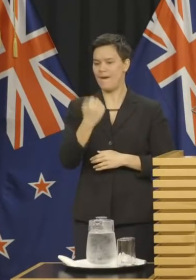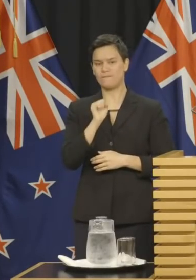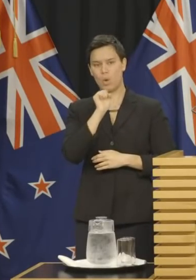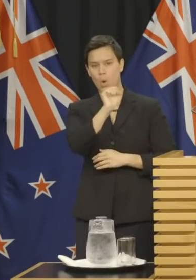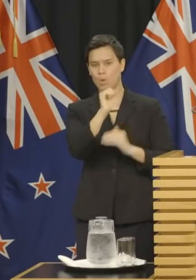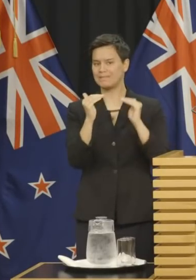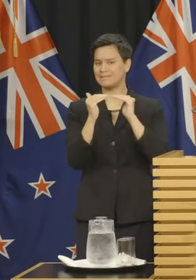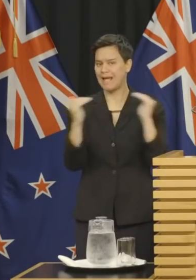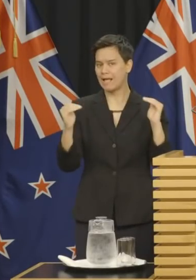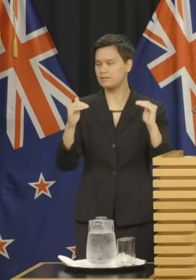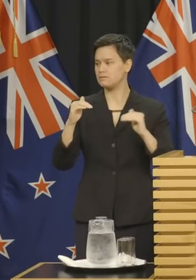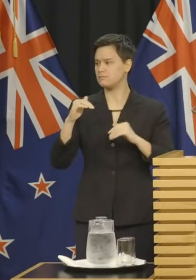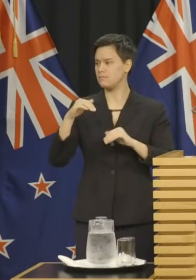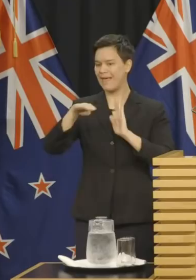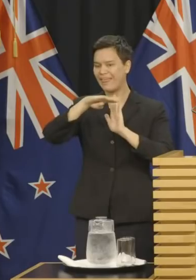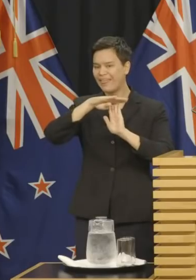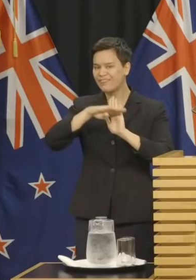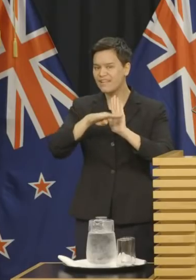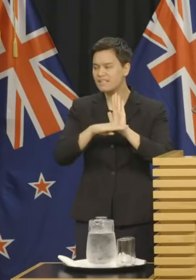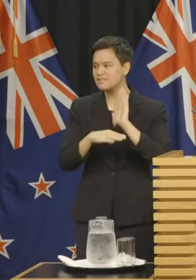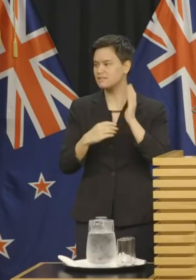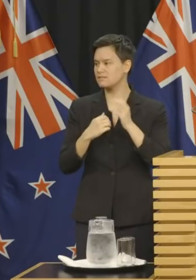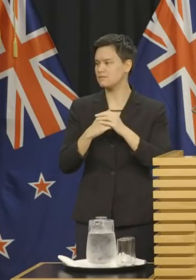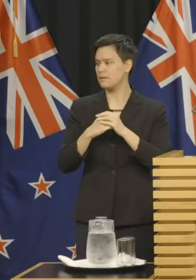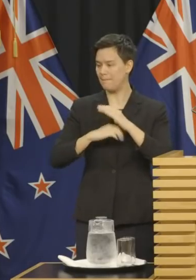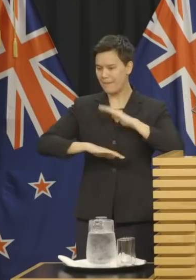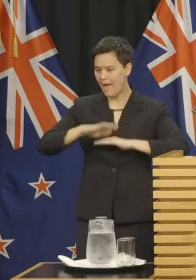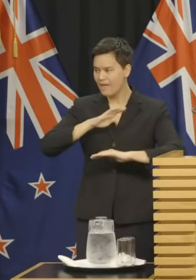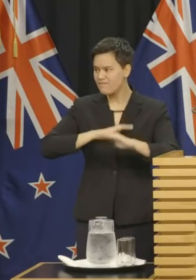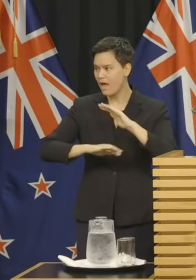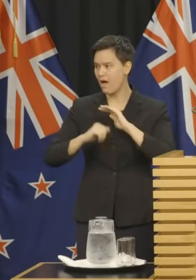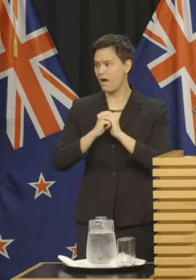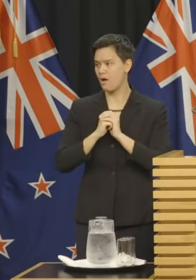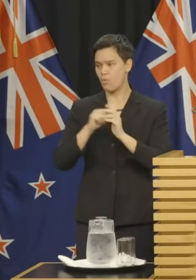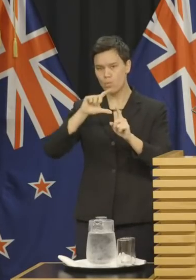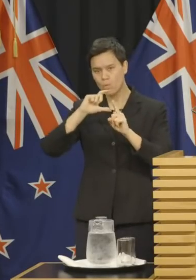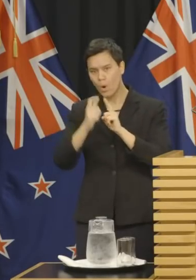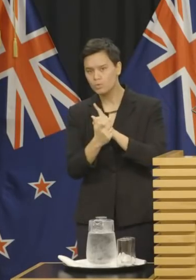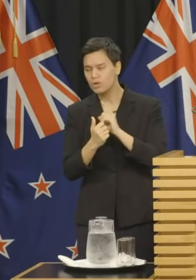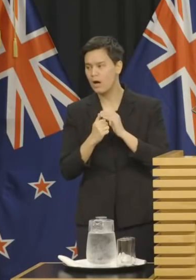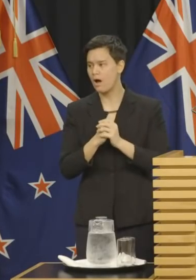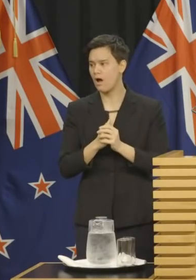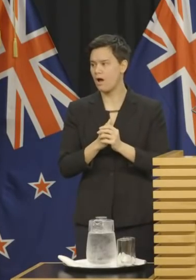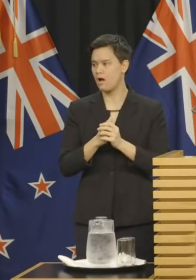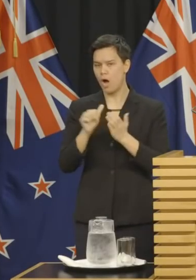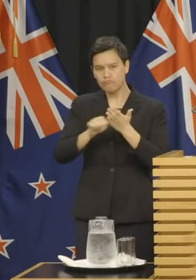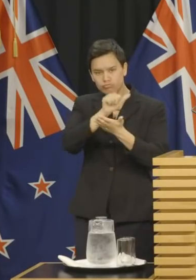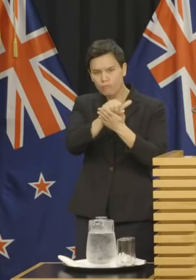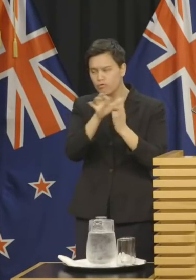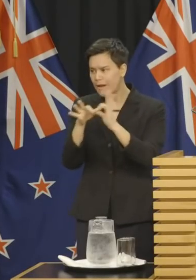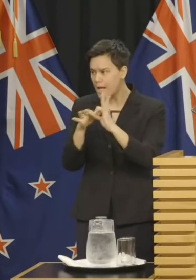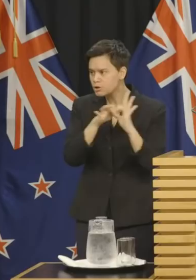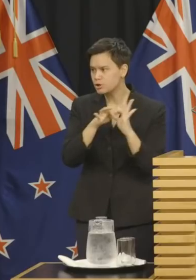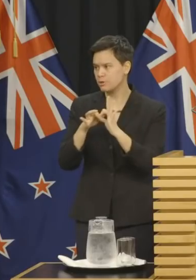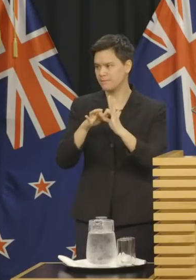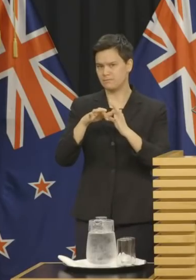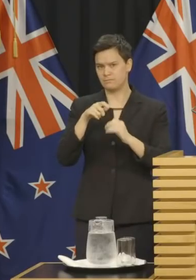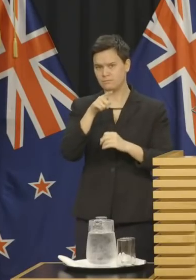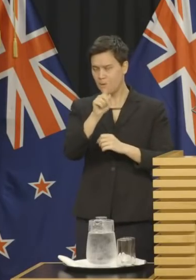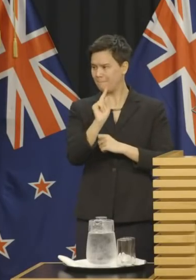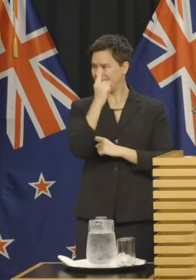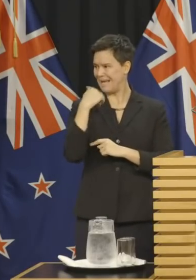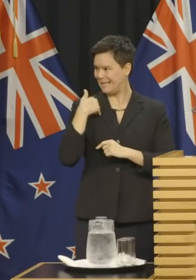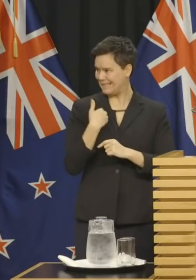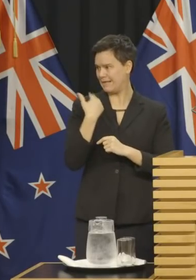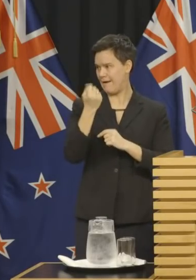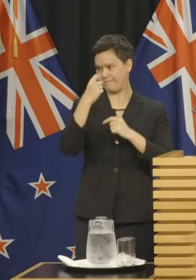the culture that is established in a workplace and the relationships that exist in a workplace. So that is a feature